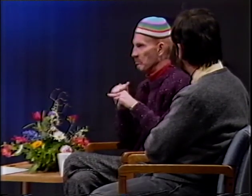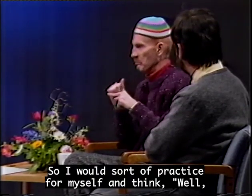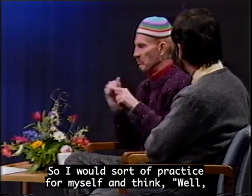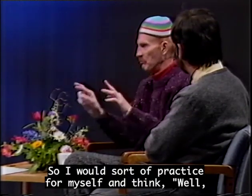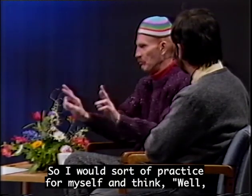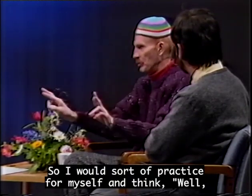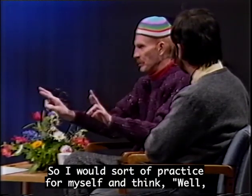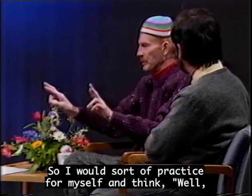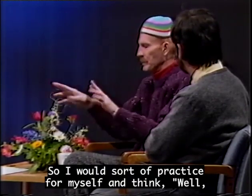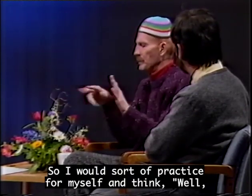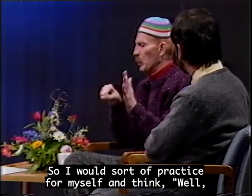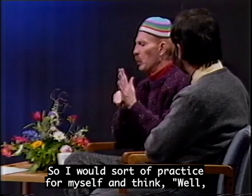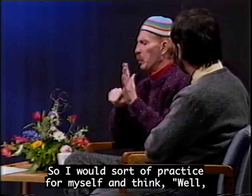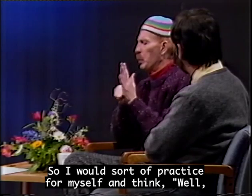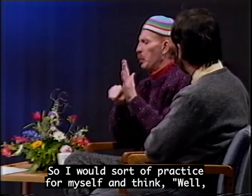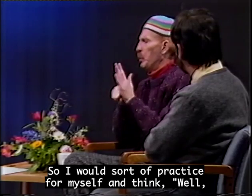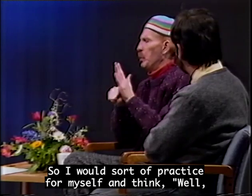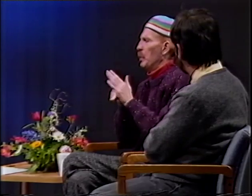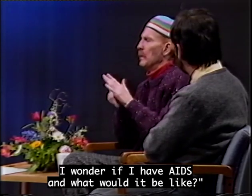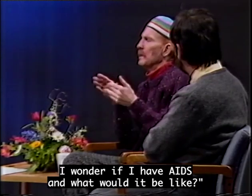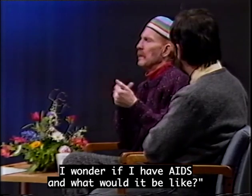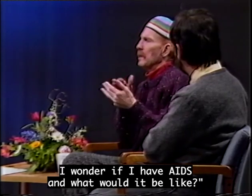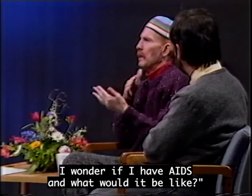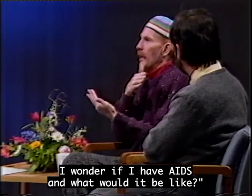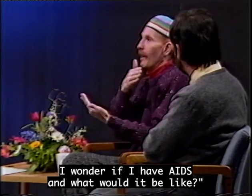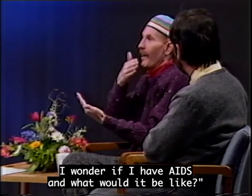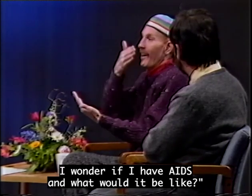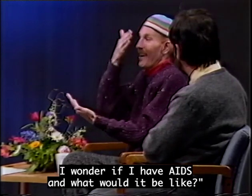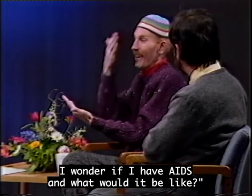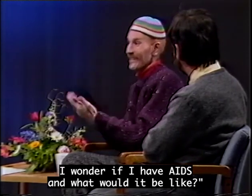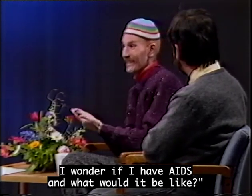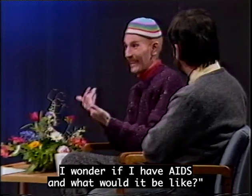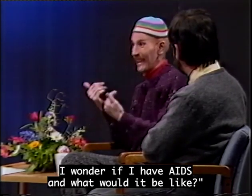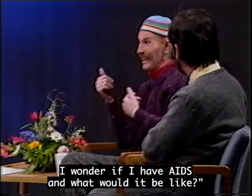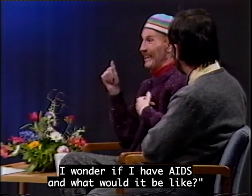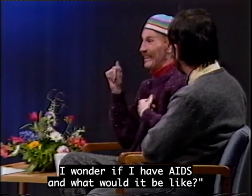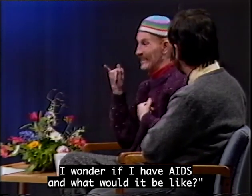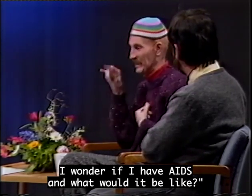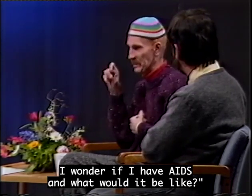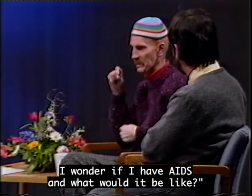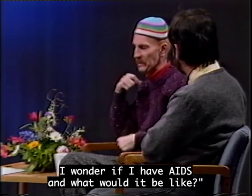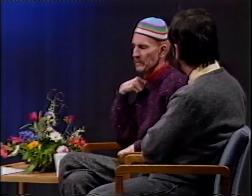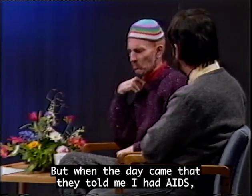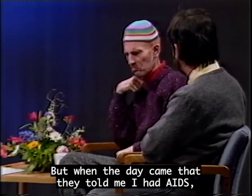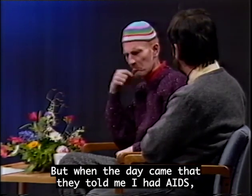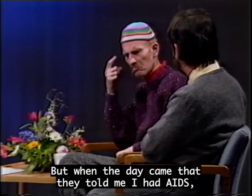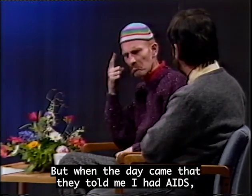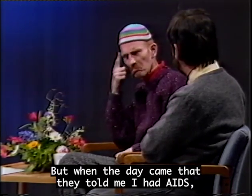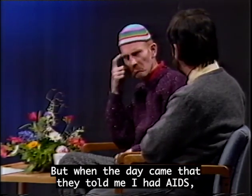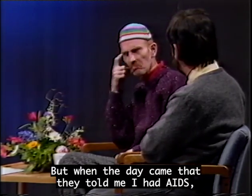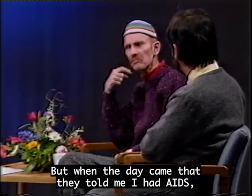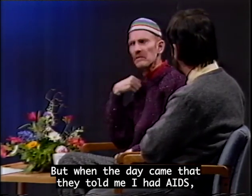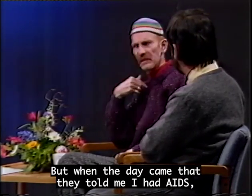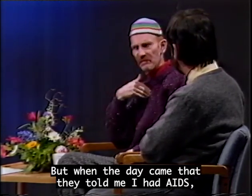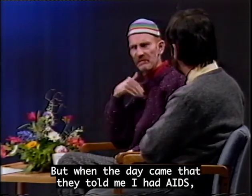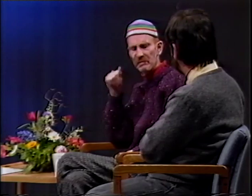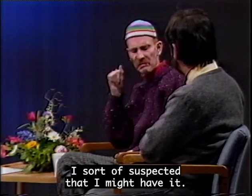So I would sort of practice for myself and think, well, I wonder if I have AIDS and what would it be like? But when the day came that they told me I had AIDS, I